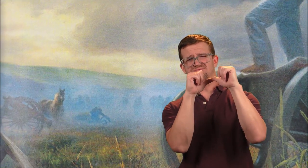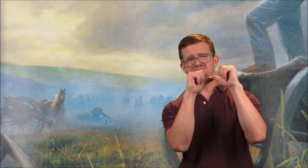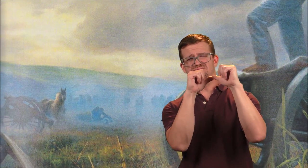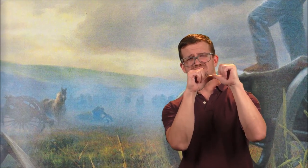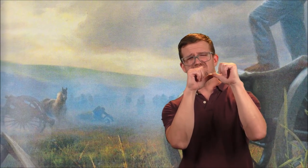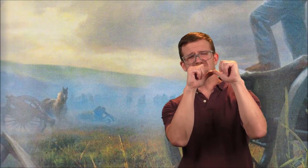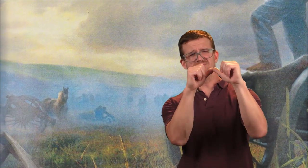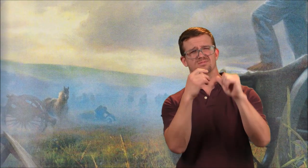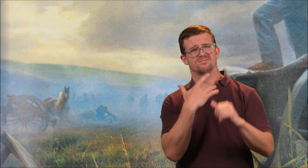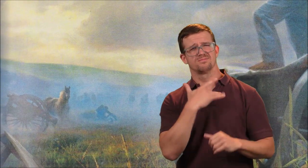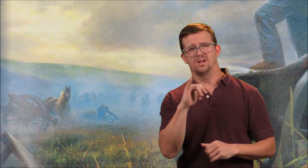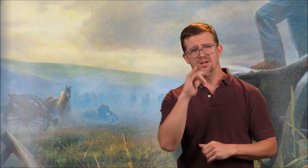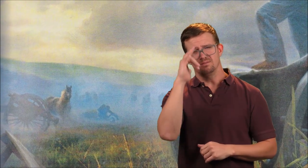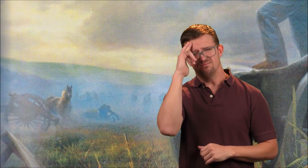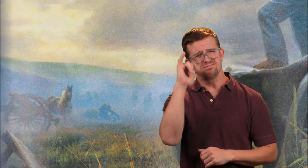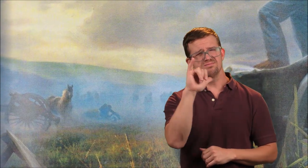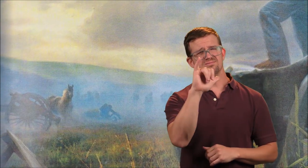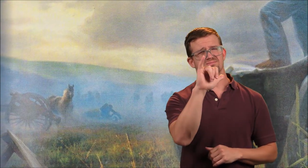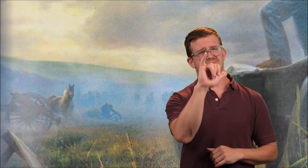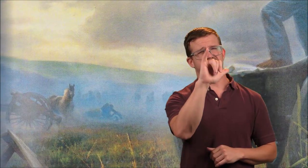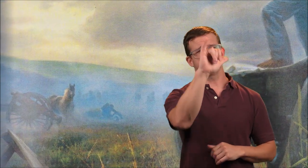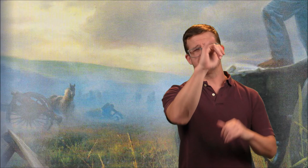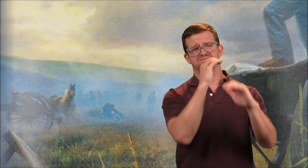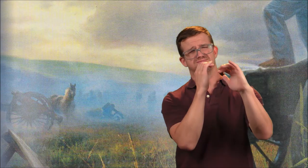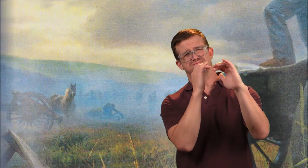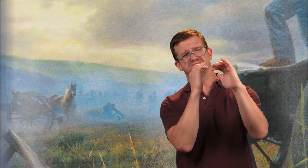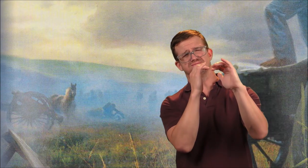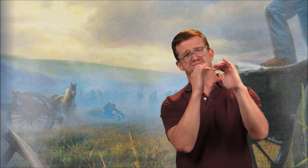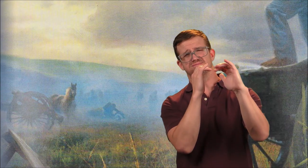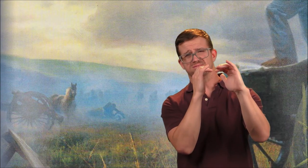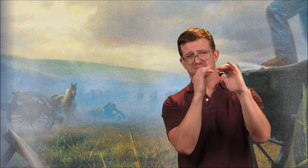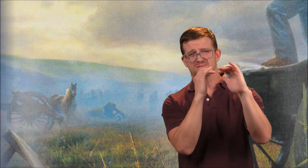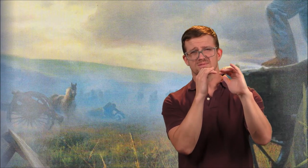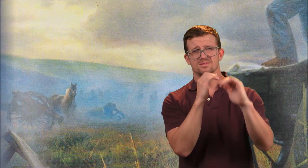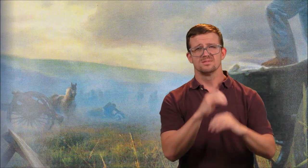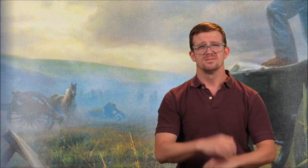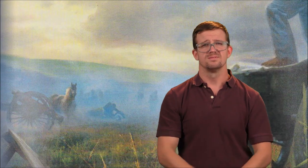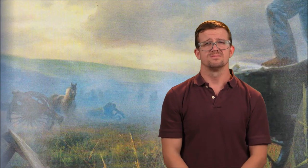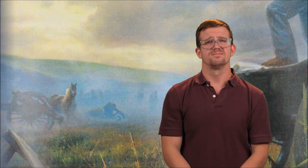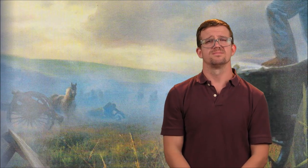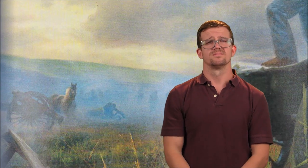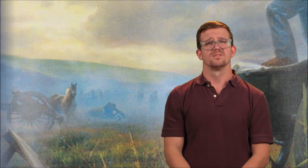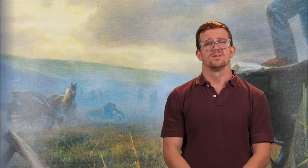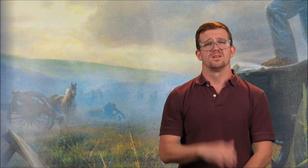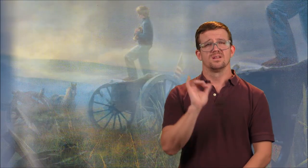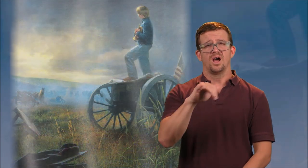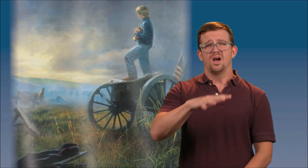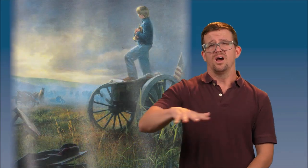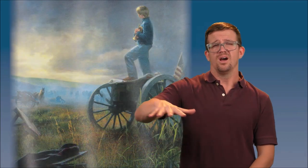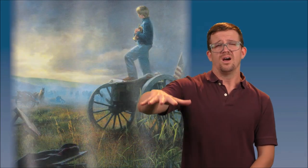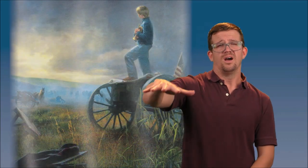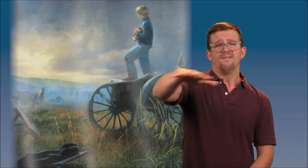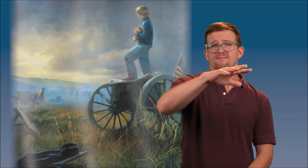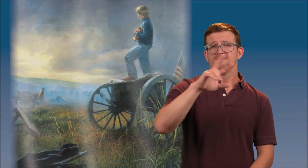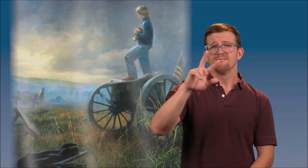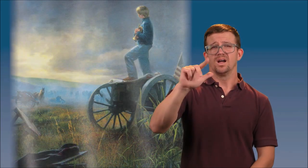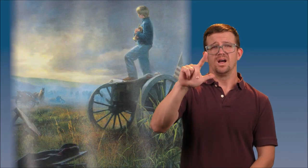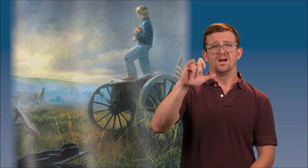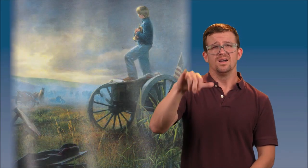toward the sound. The boy held the last note for a very long time, so long that